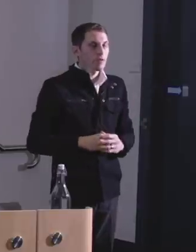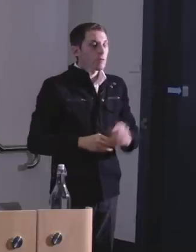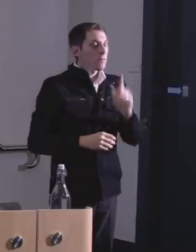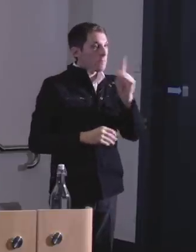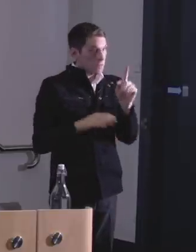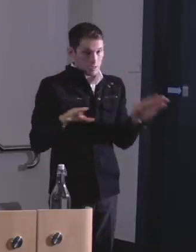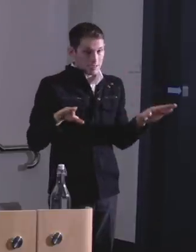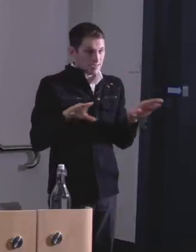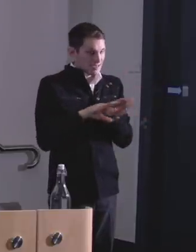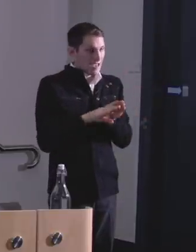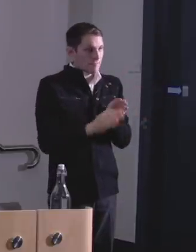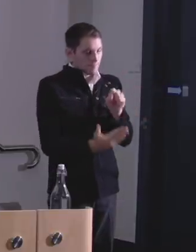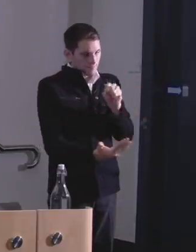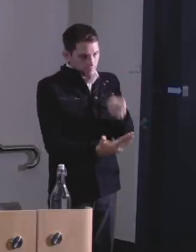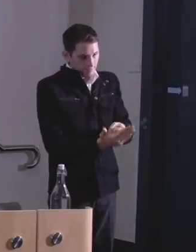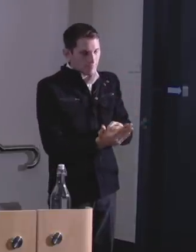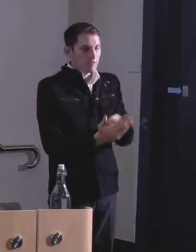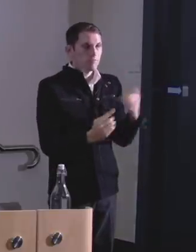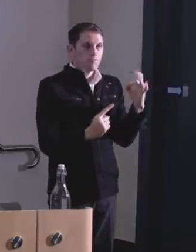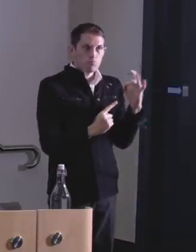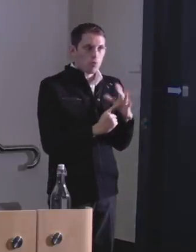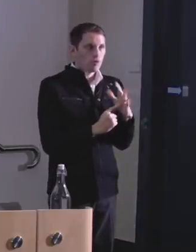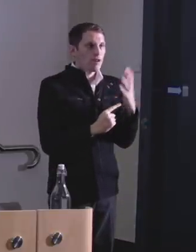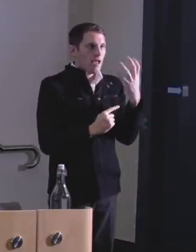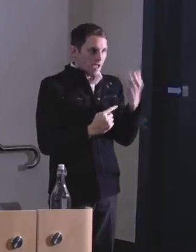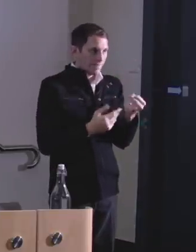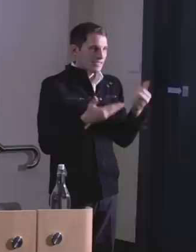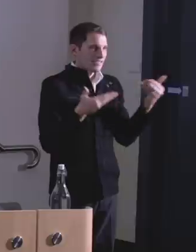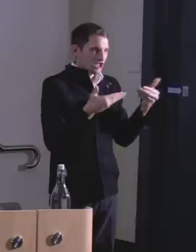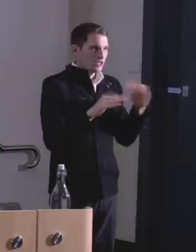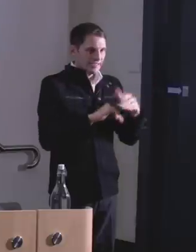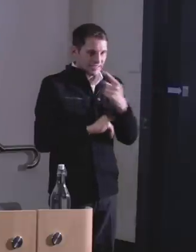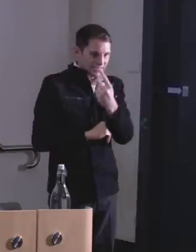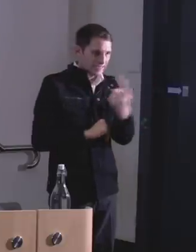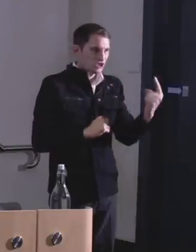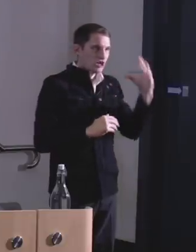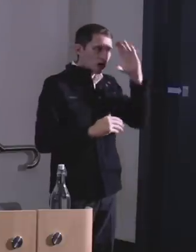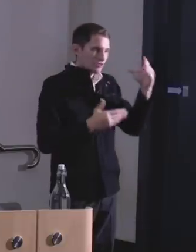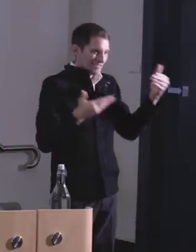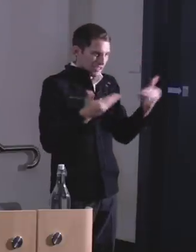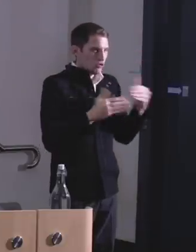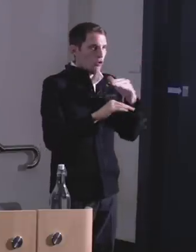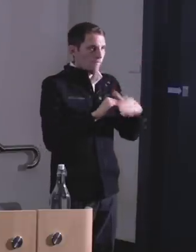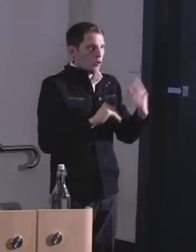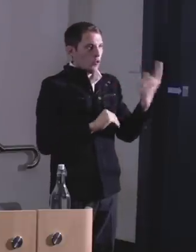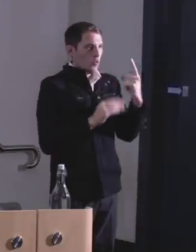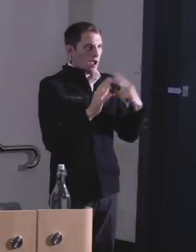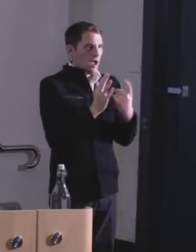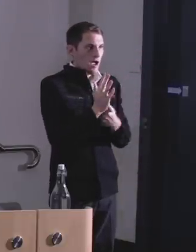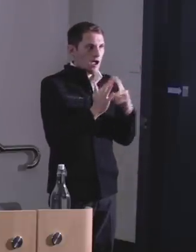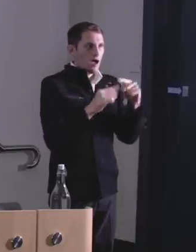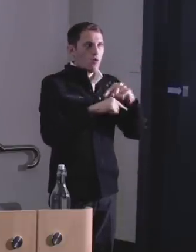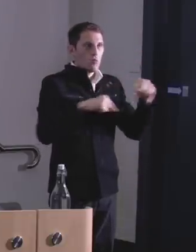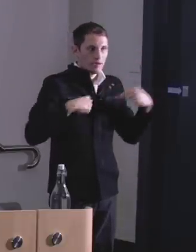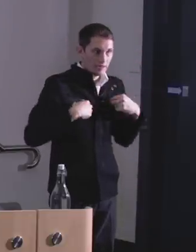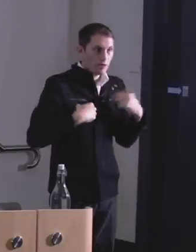important to have that discussion within every country about who are we. Because when